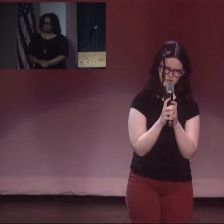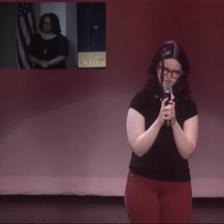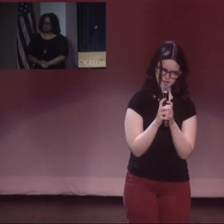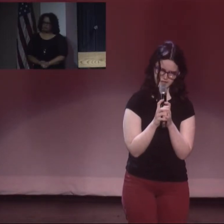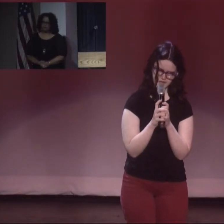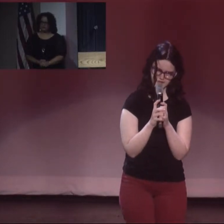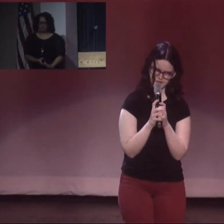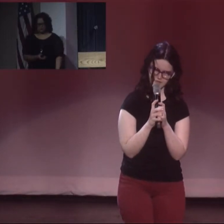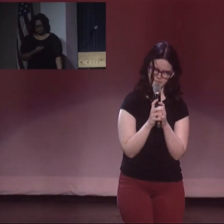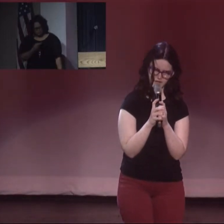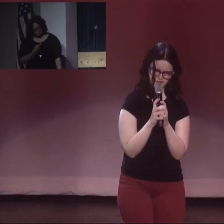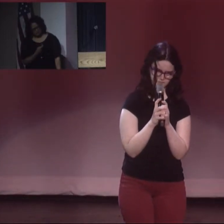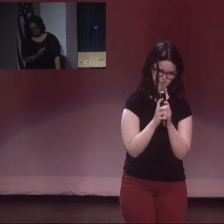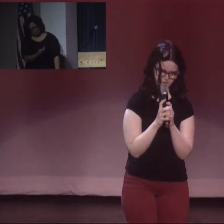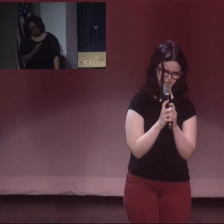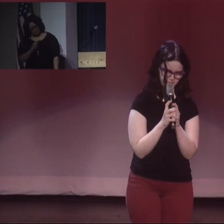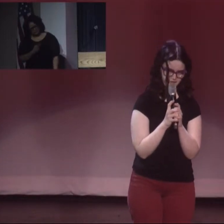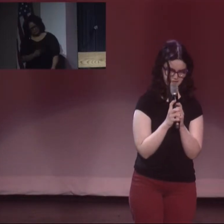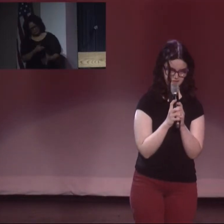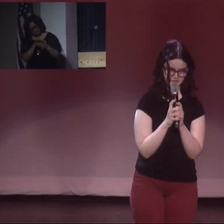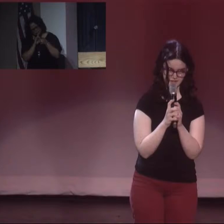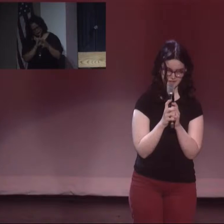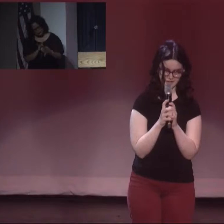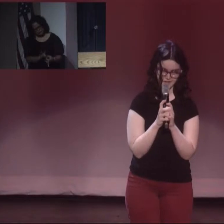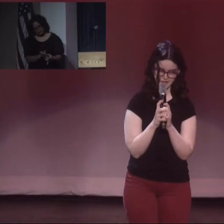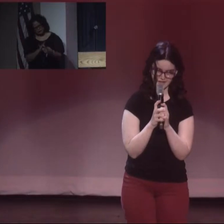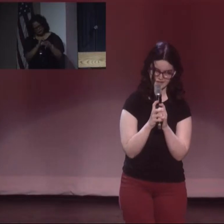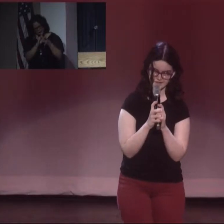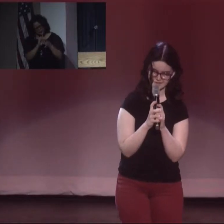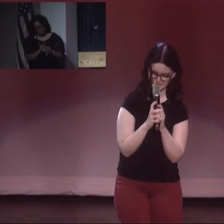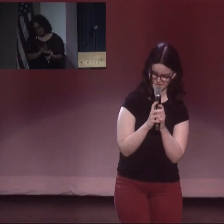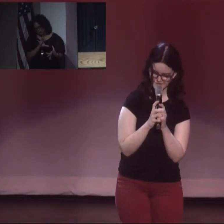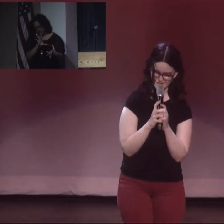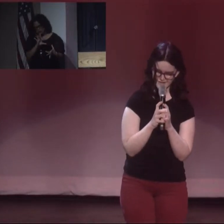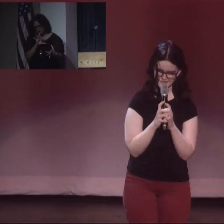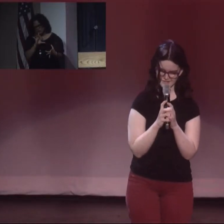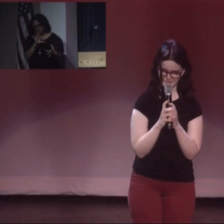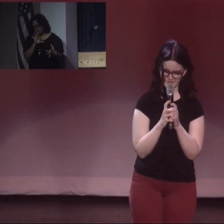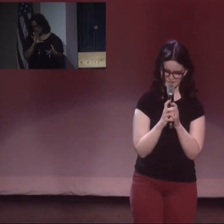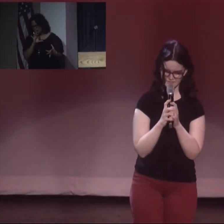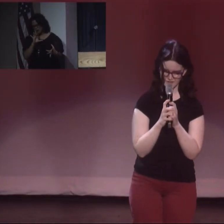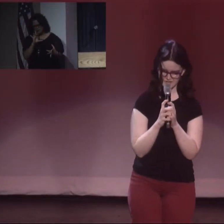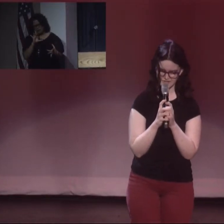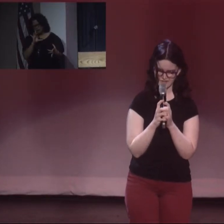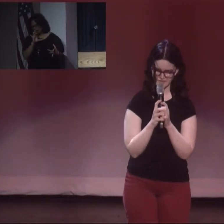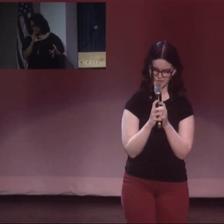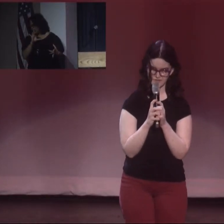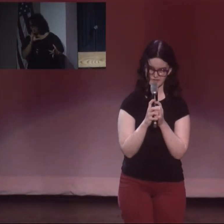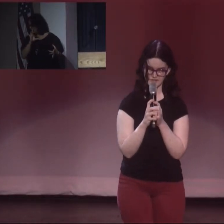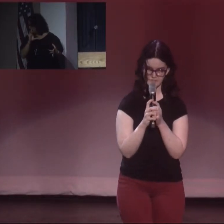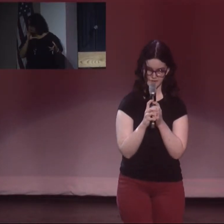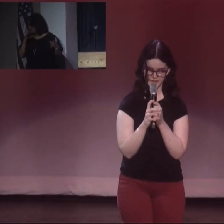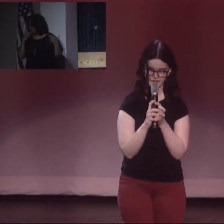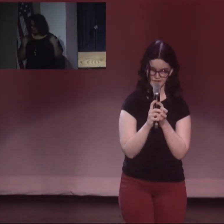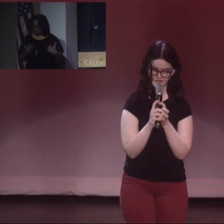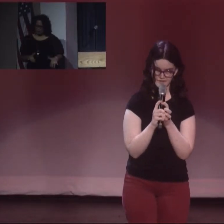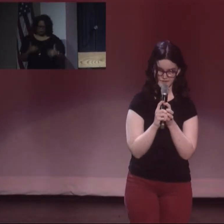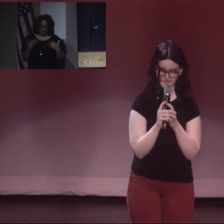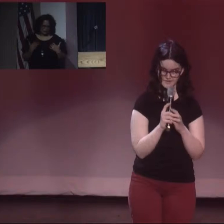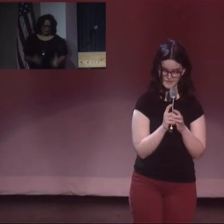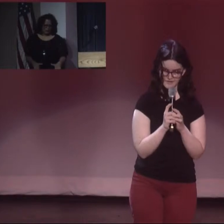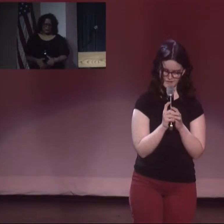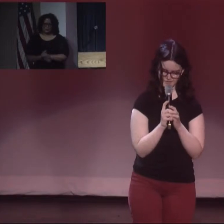Ooh. Feels like I might have broke the blessing that I had. Said too much to ever take it